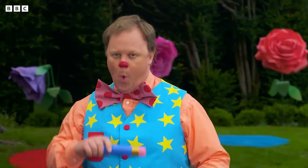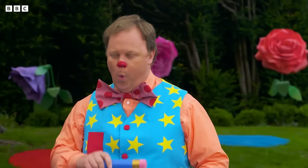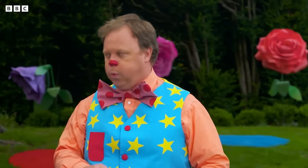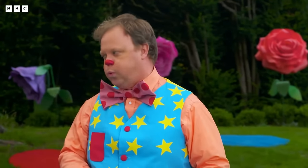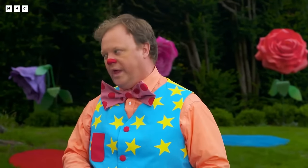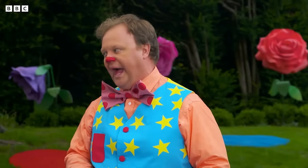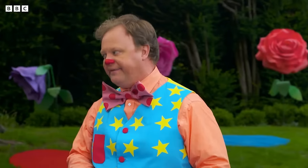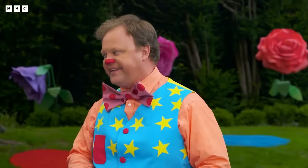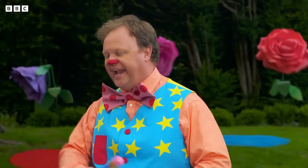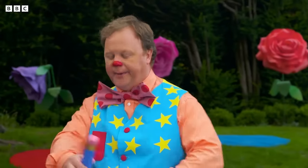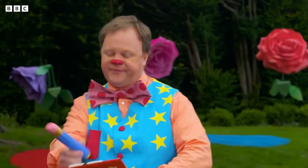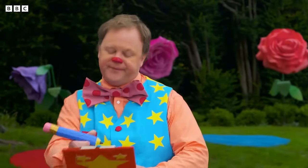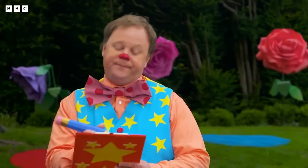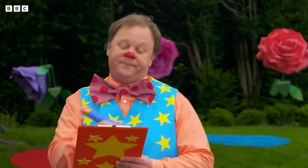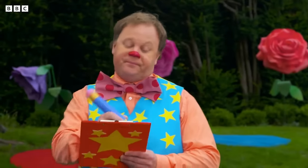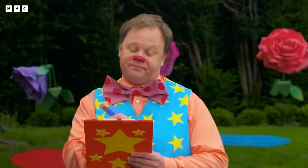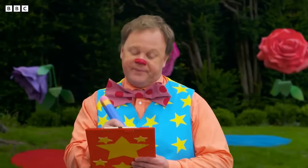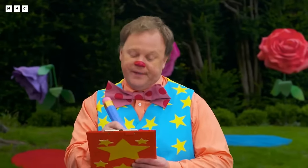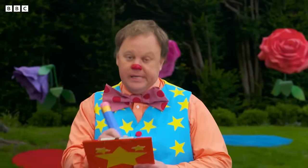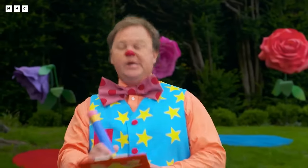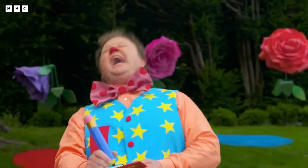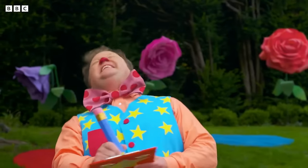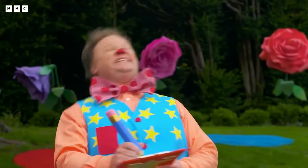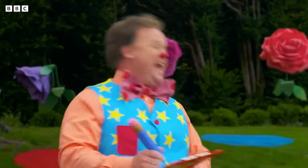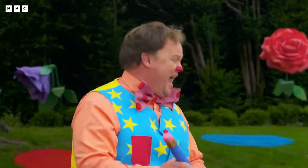Ooh. It's close. Achoo!